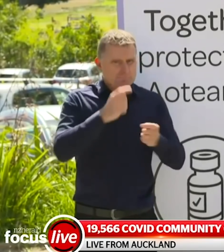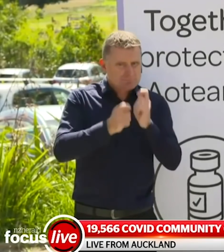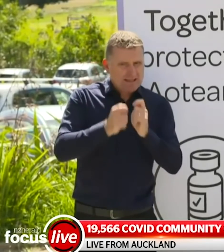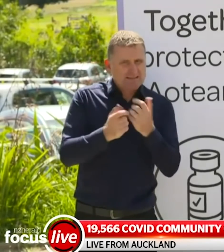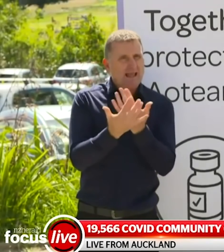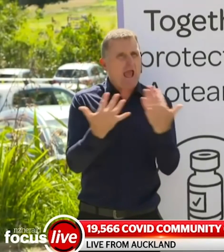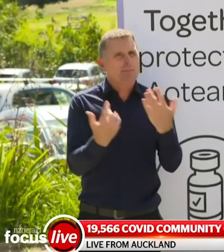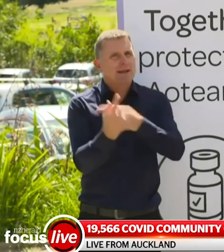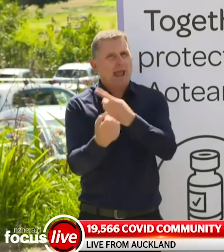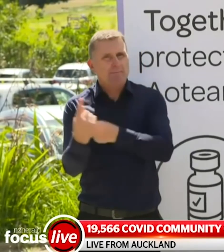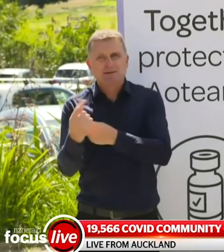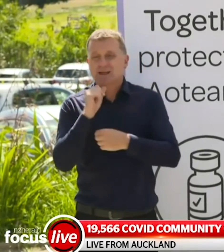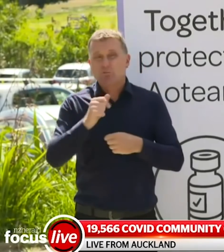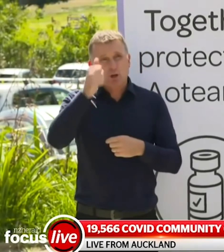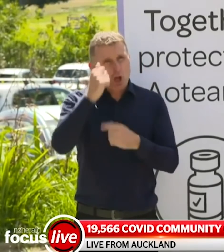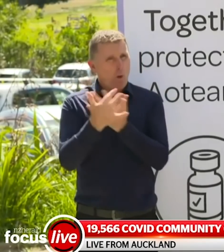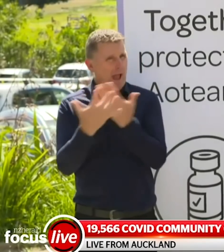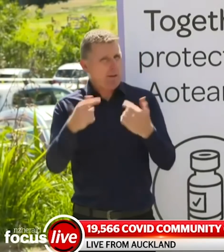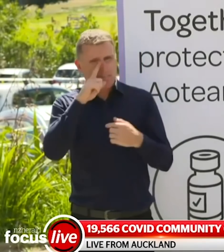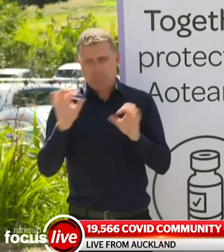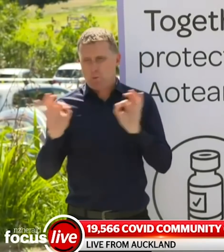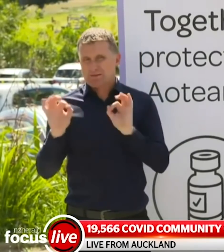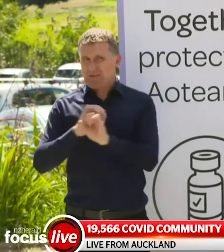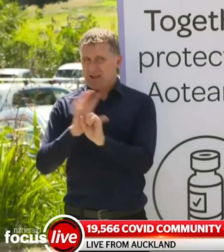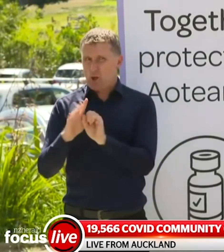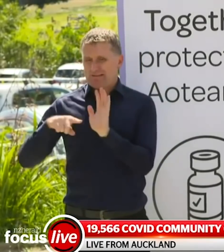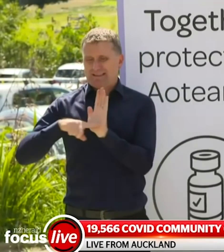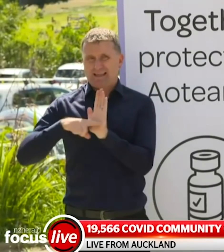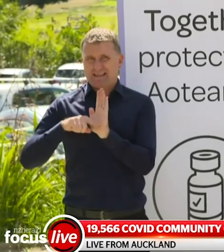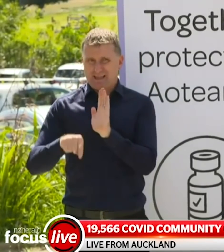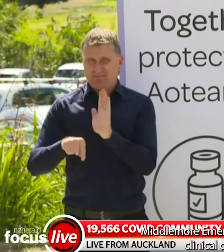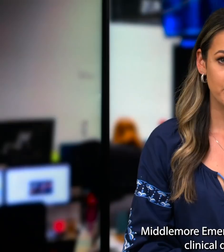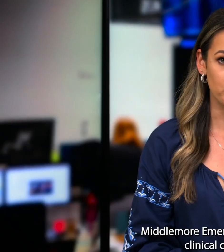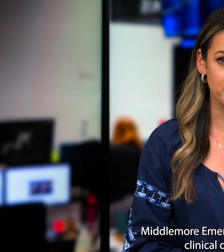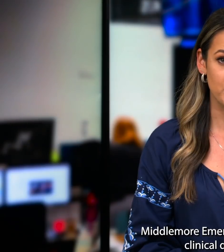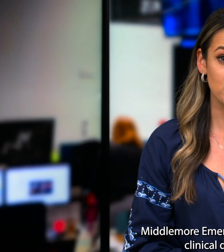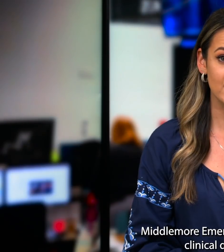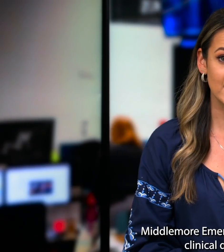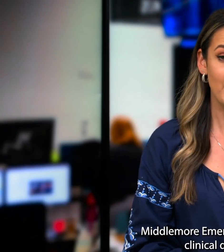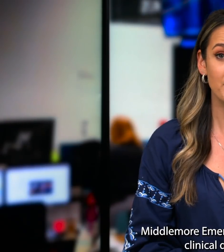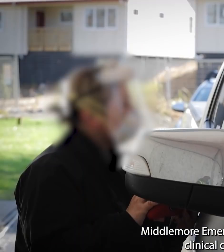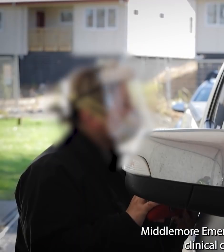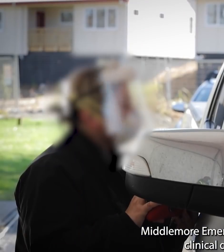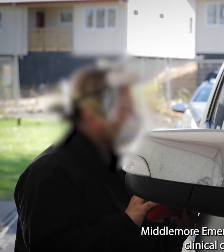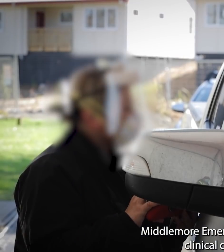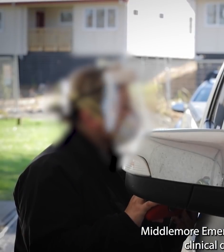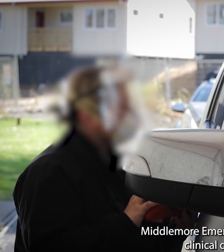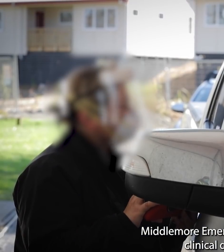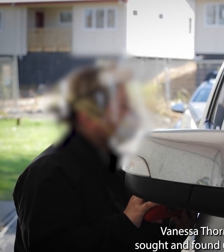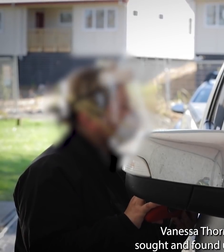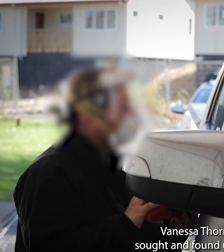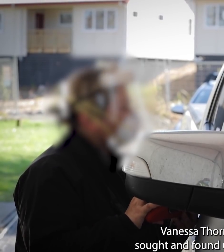indication of how many people are negative, we can work out the trends of the virus and the care that might be needed into the future. Middlemore's Emergency Department Clinical